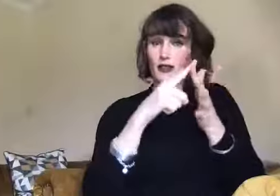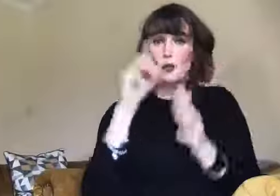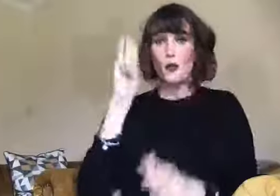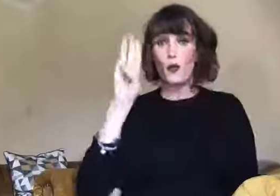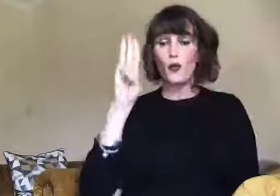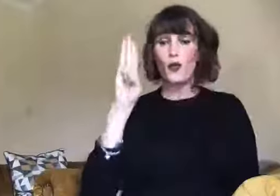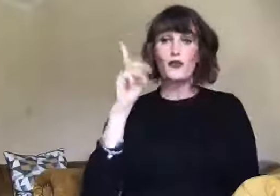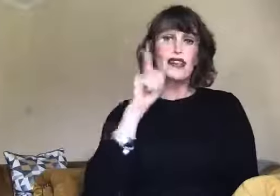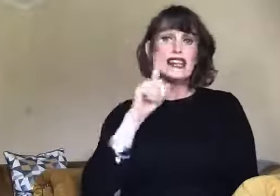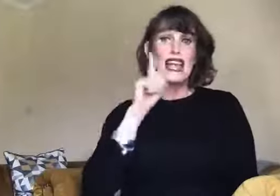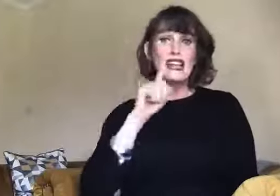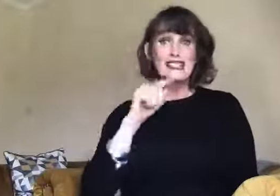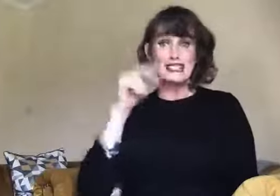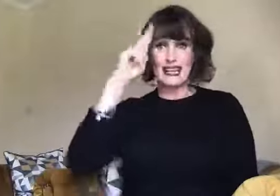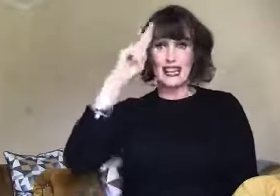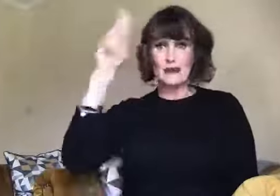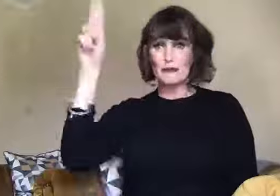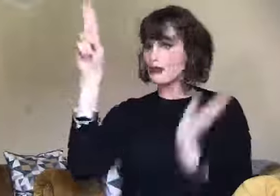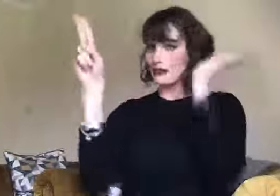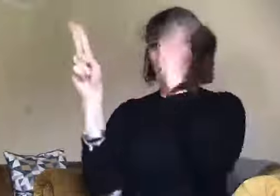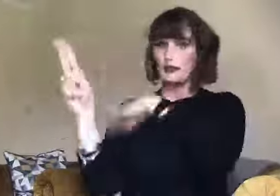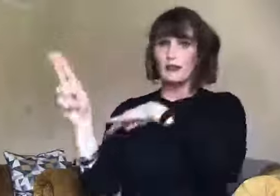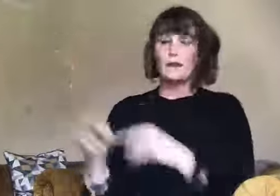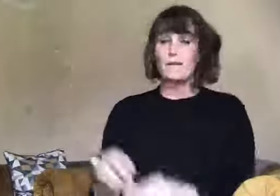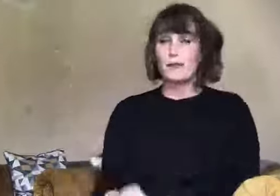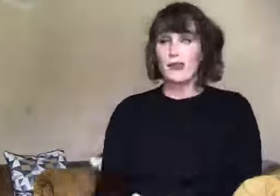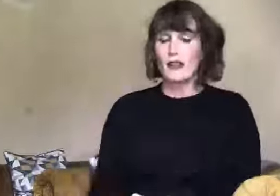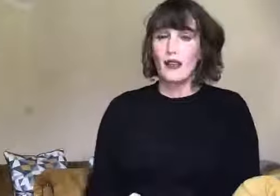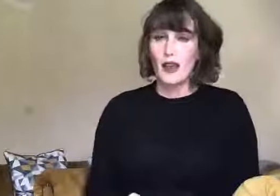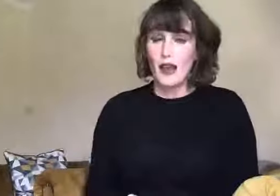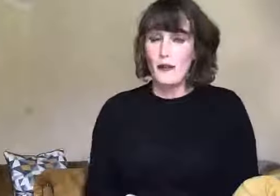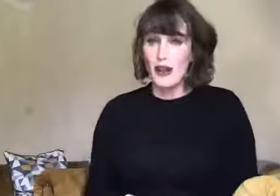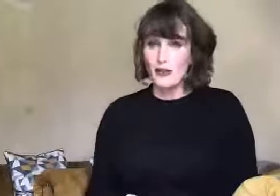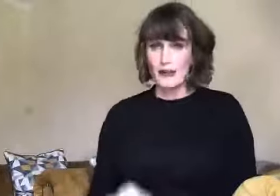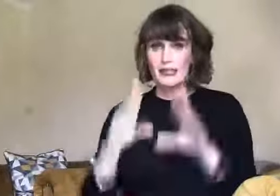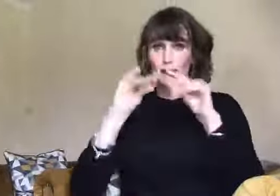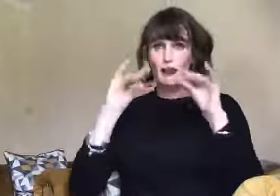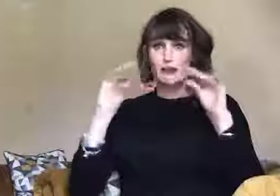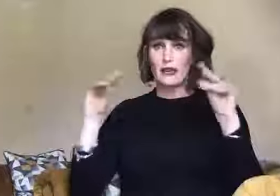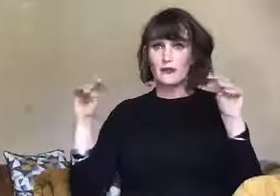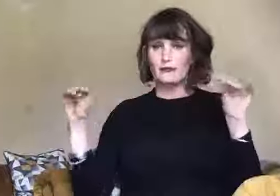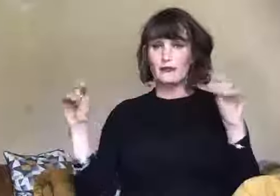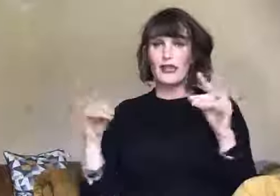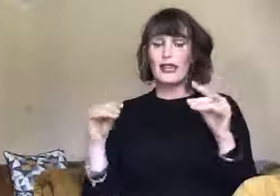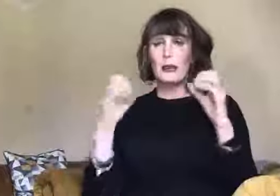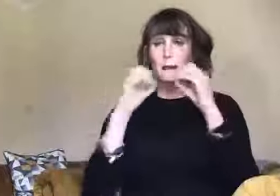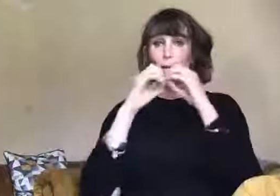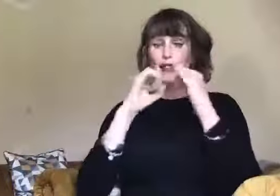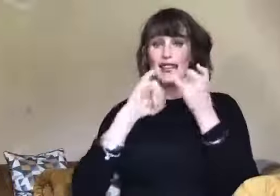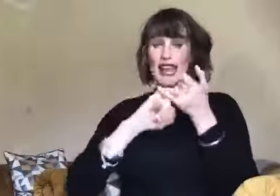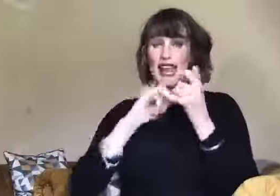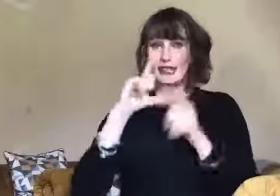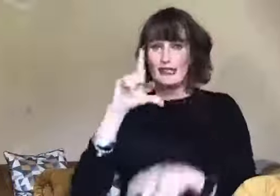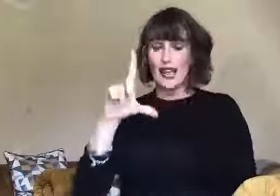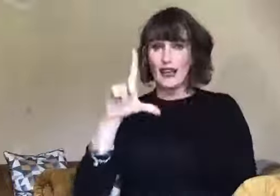So all three ladies' names have been spelt out in